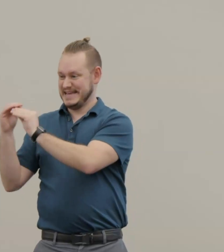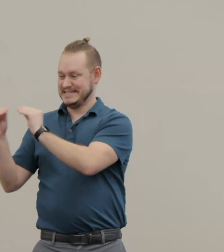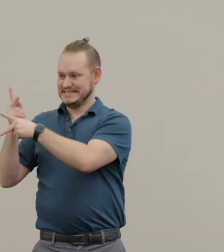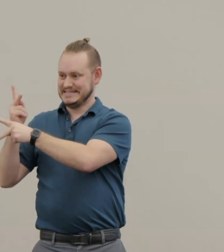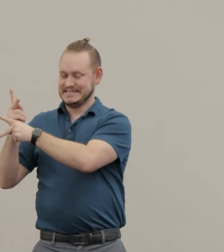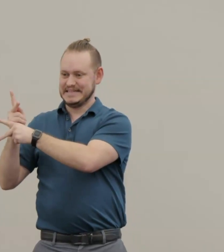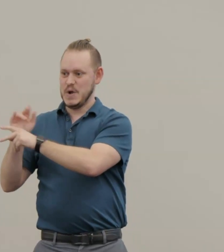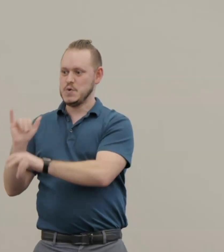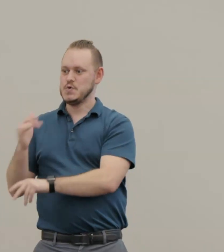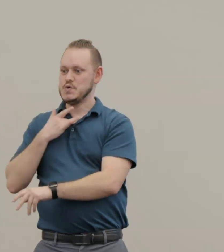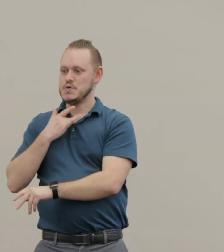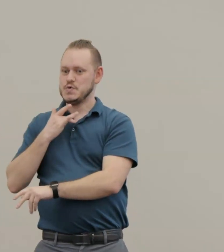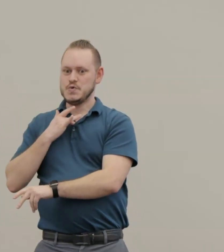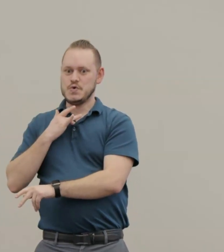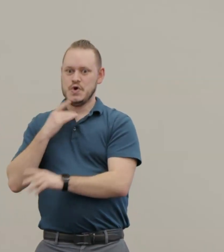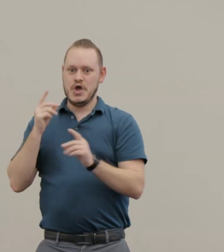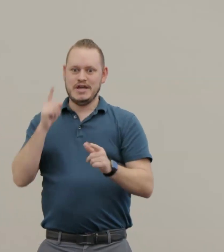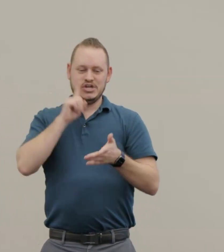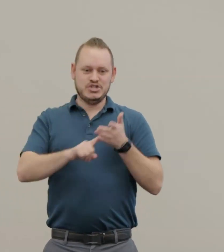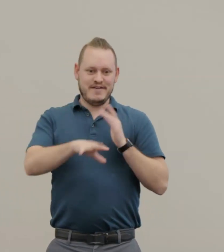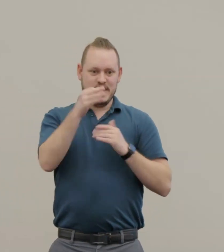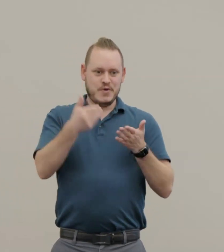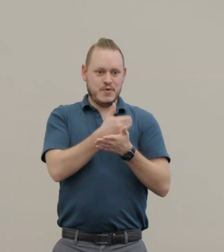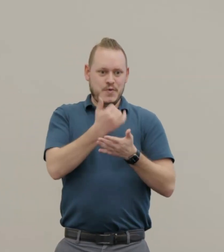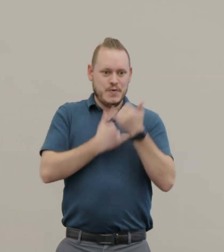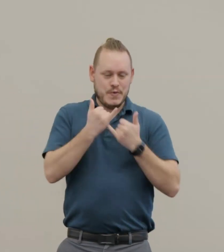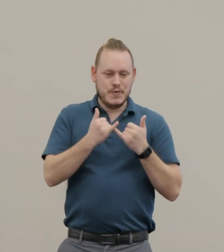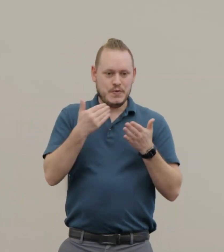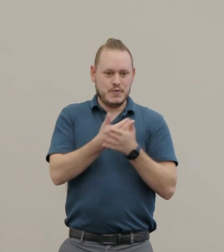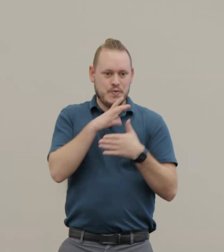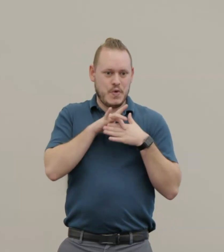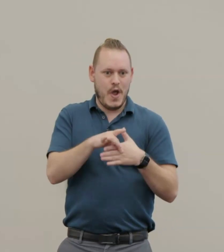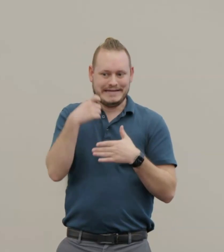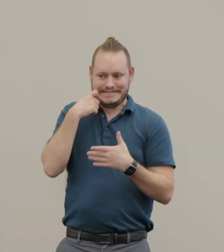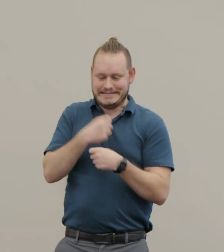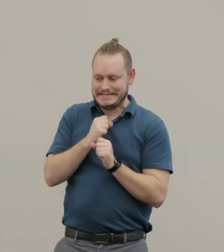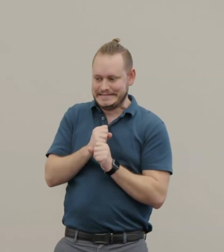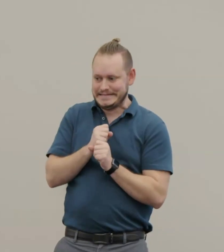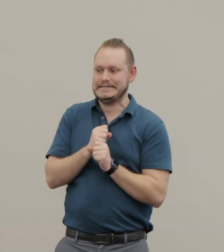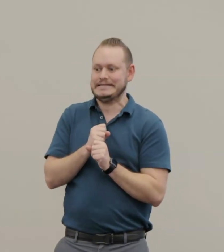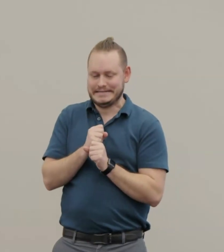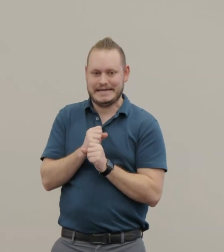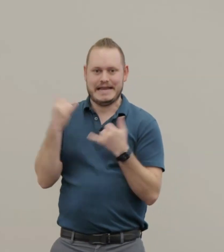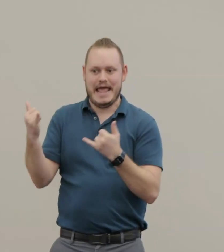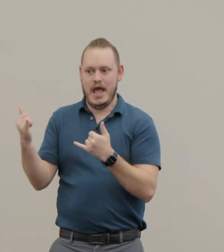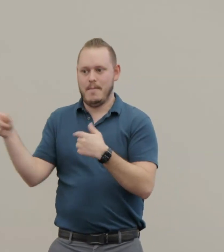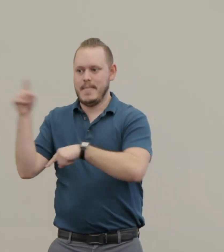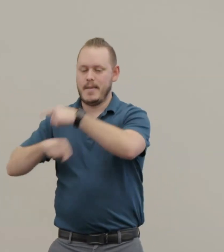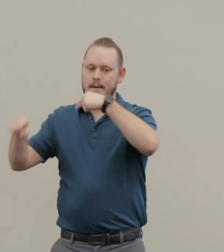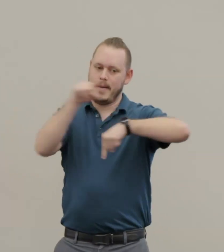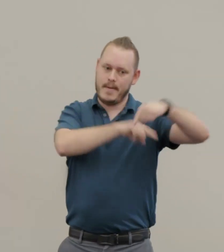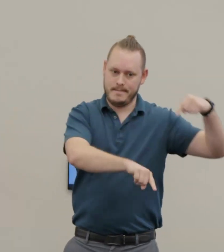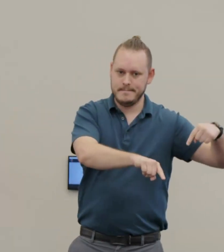ooh, our automated check system found new errors in that new content we just created, we now have to take it all the way